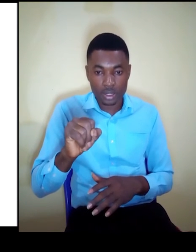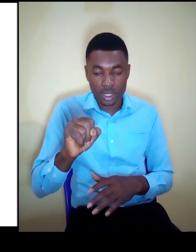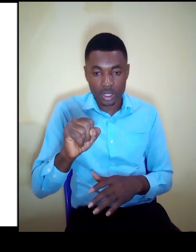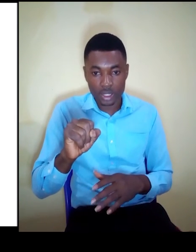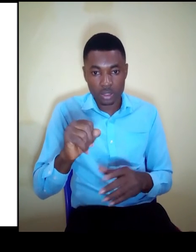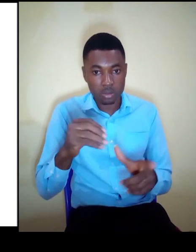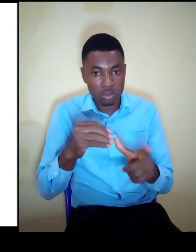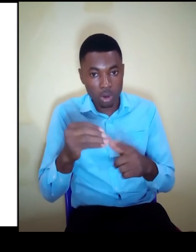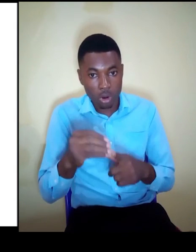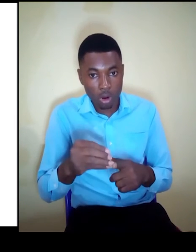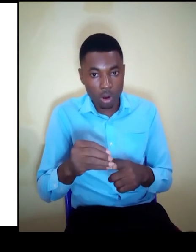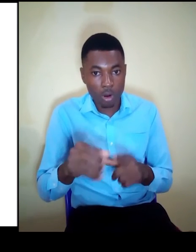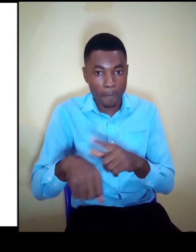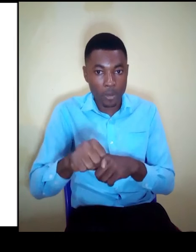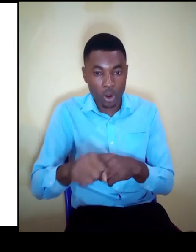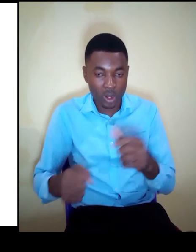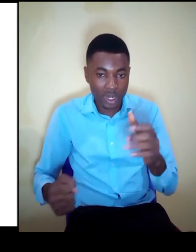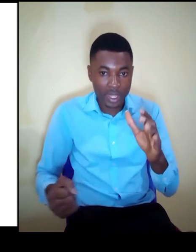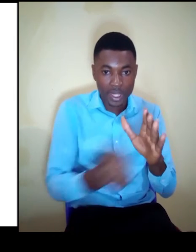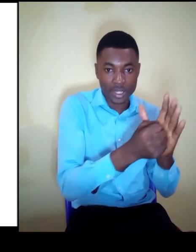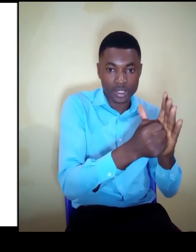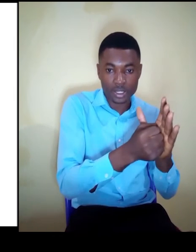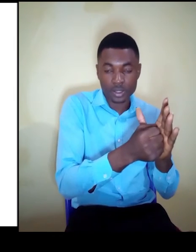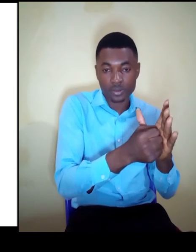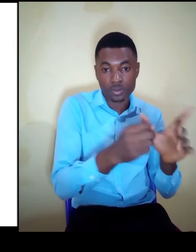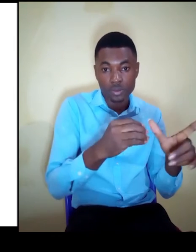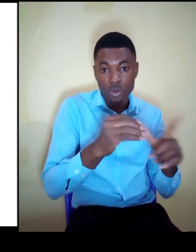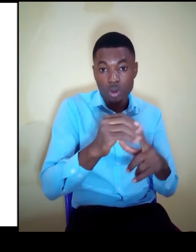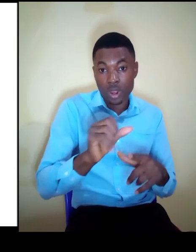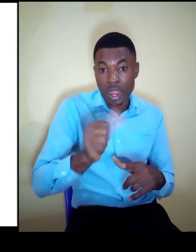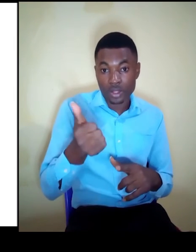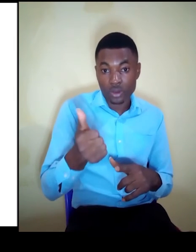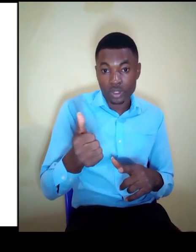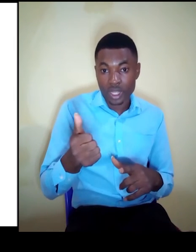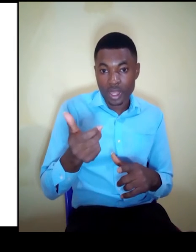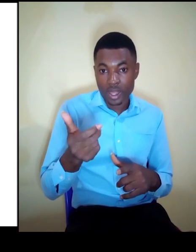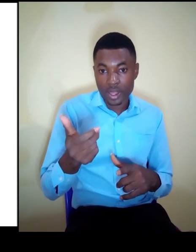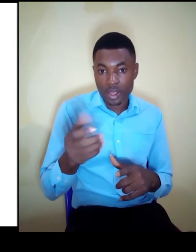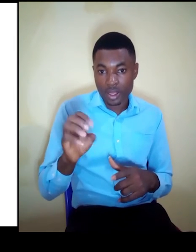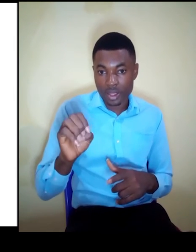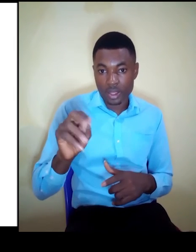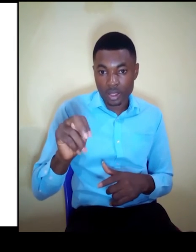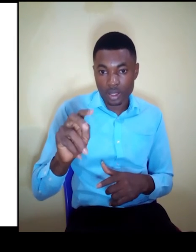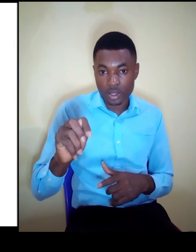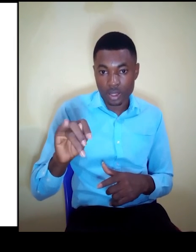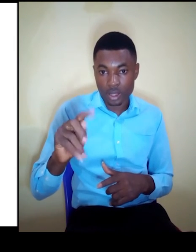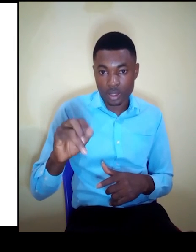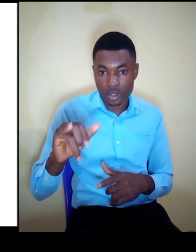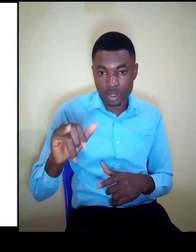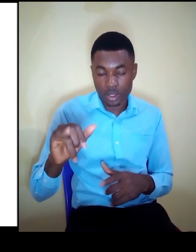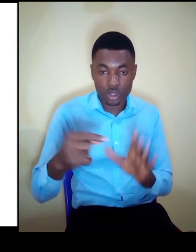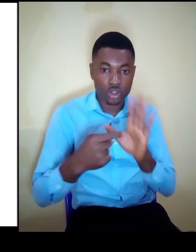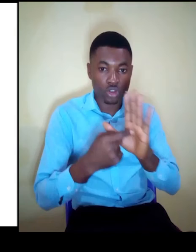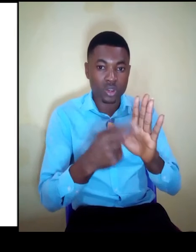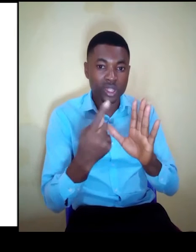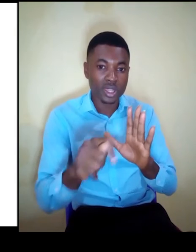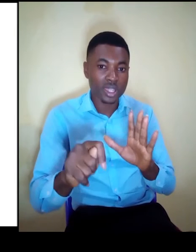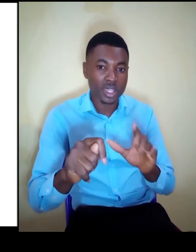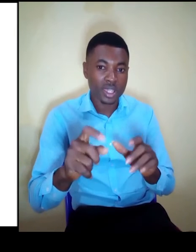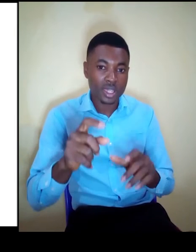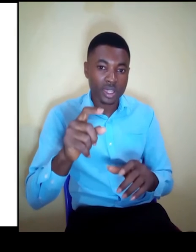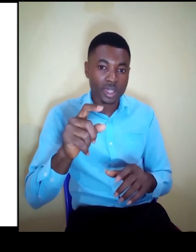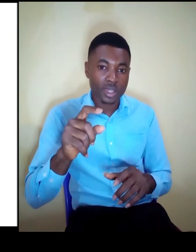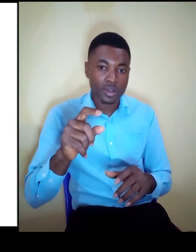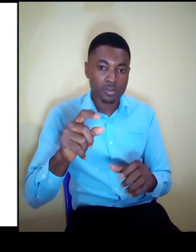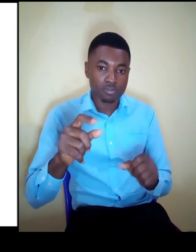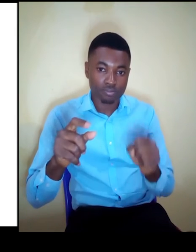pear, or handling another entity referring to the tennis itself, and the handling classifier